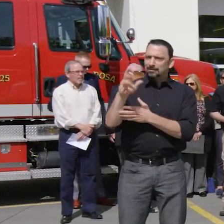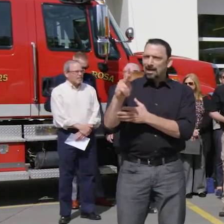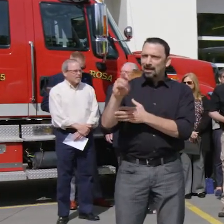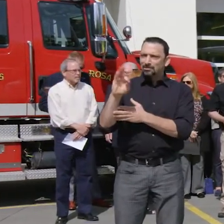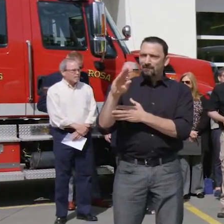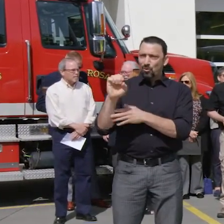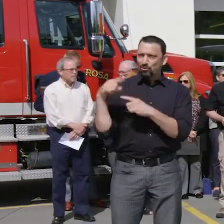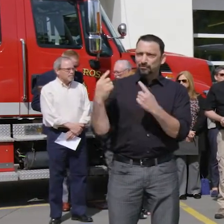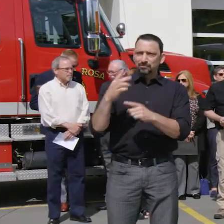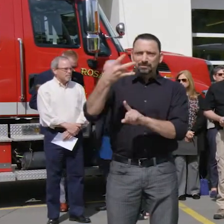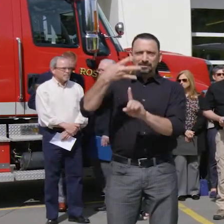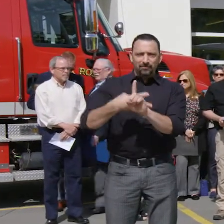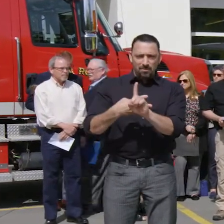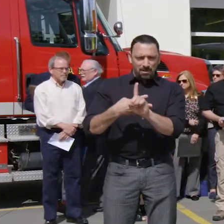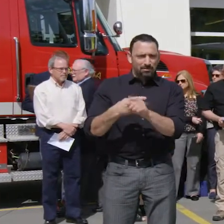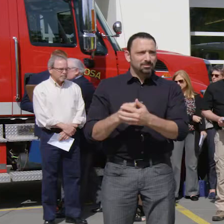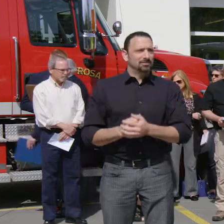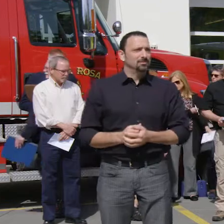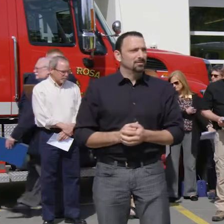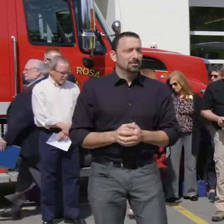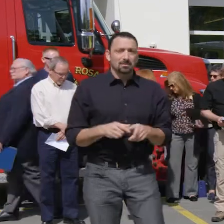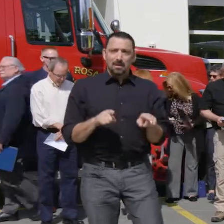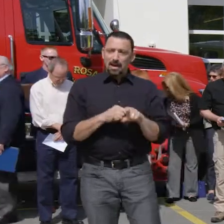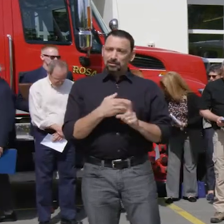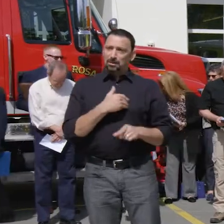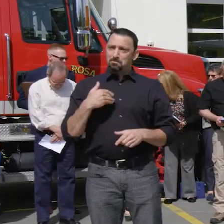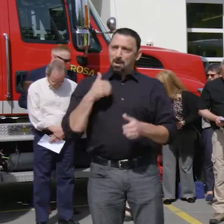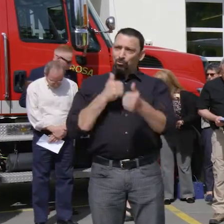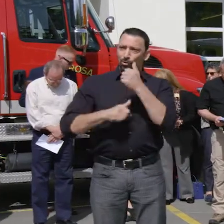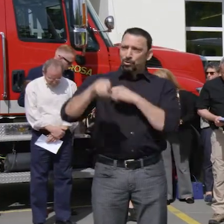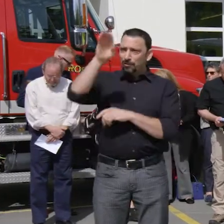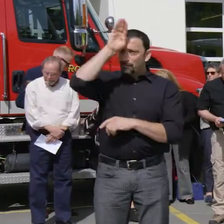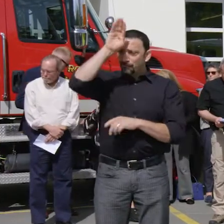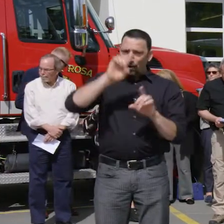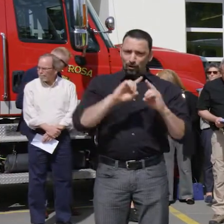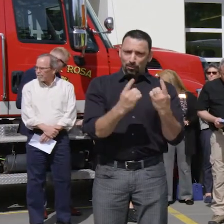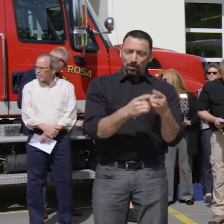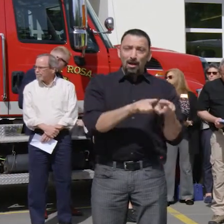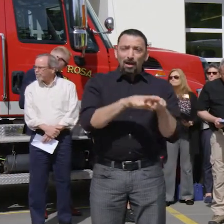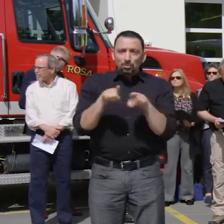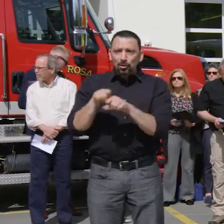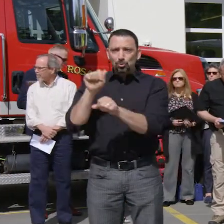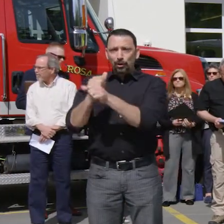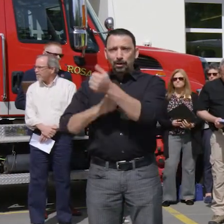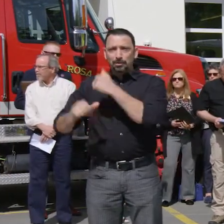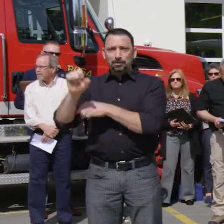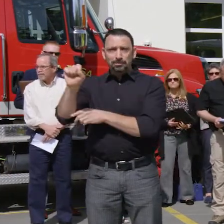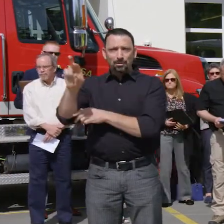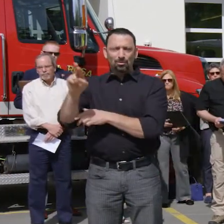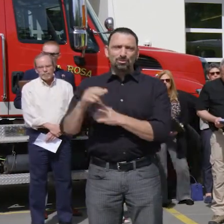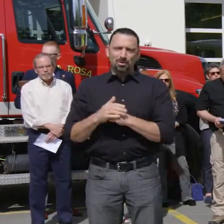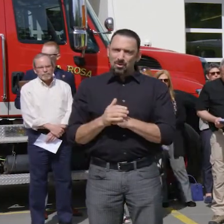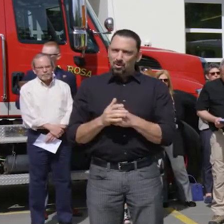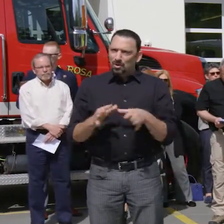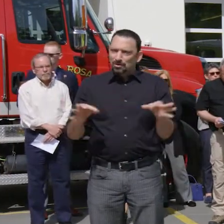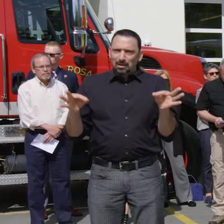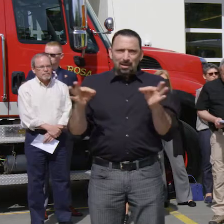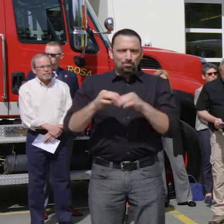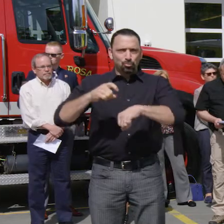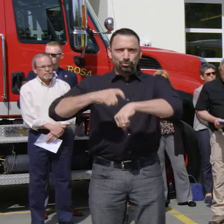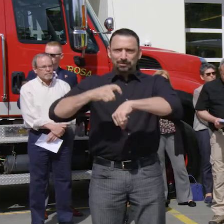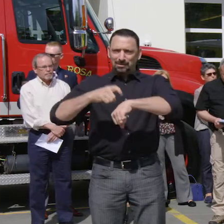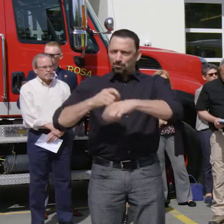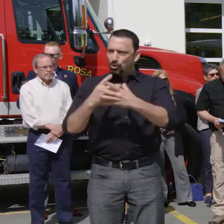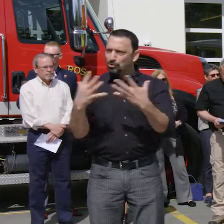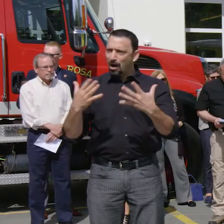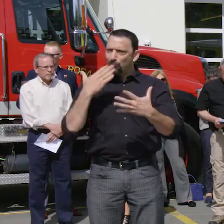last 7 months. As a member of the Fire Department and as an employee of the City of Santa Rosa, it's quite a monumental moment to be here 7 months later, and there's a lot